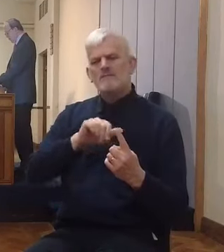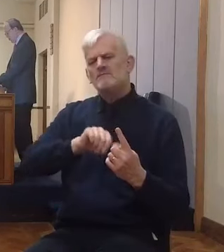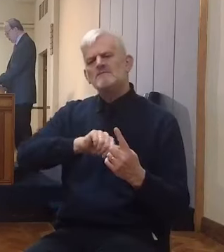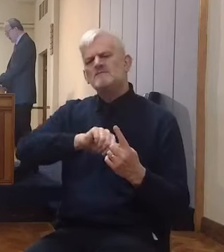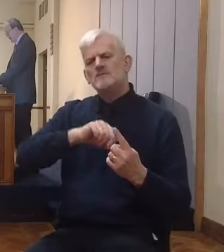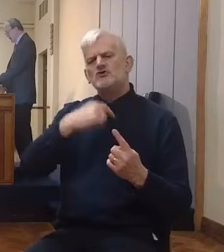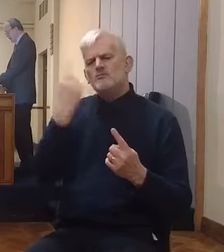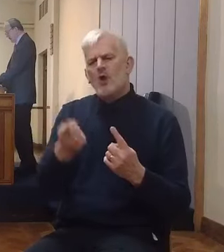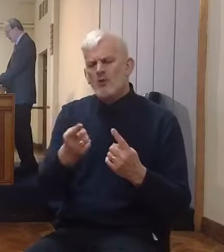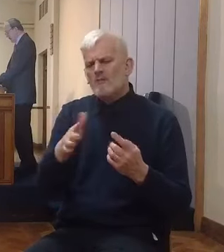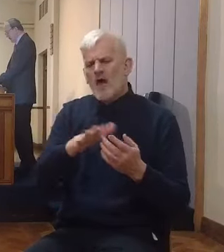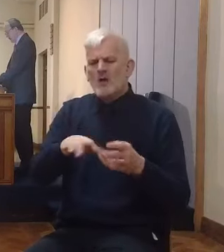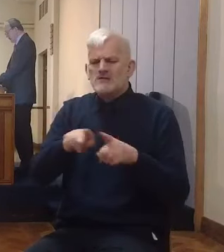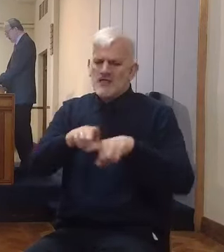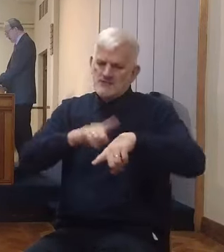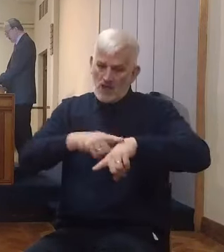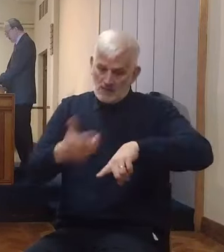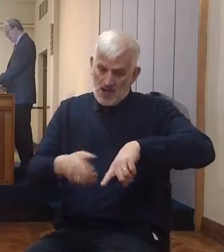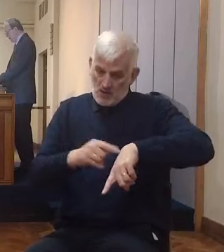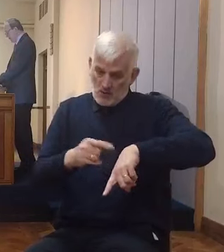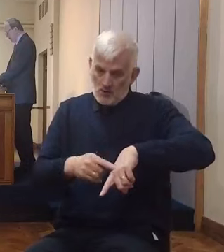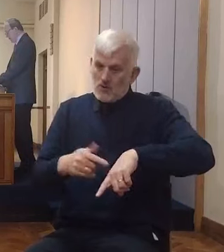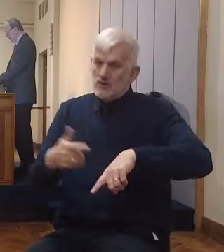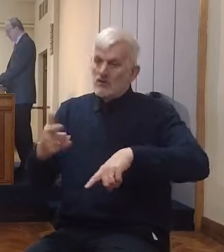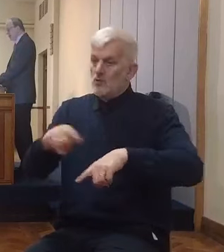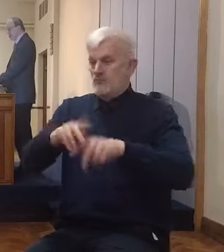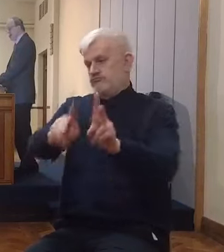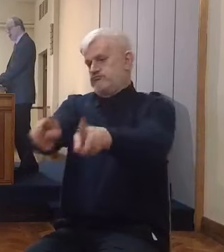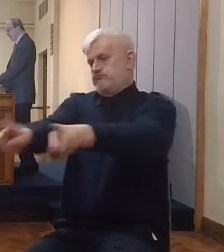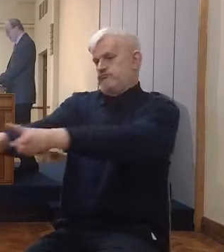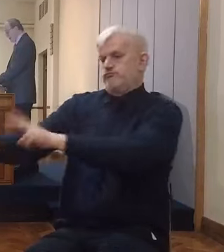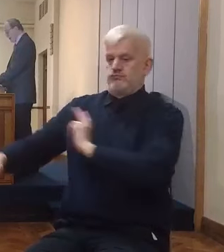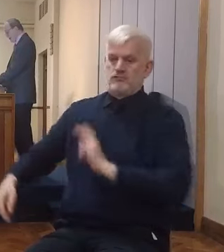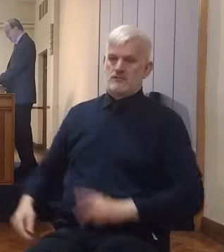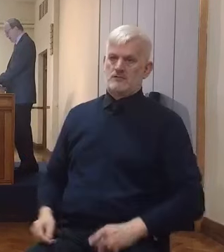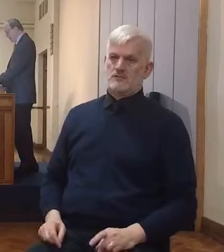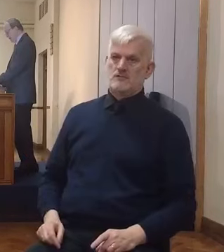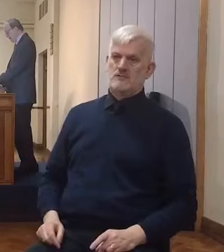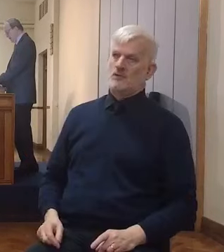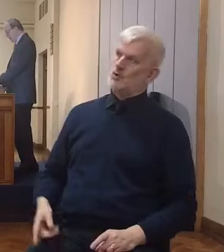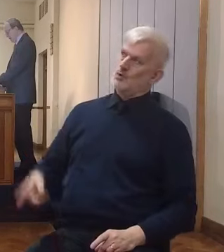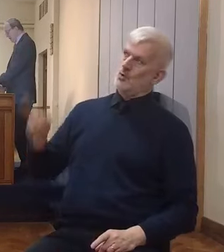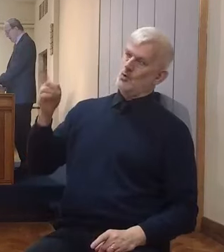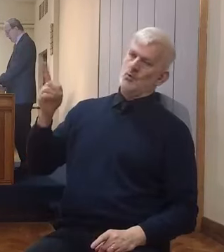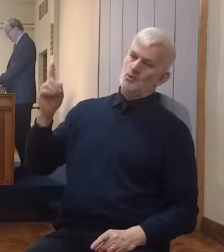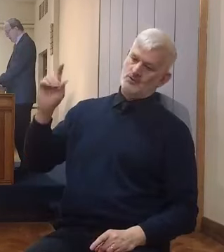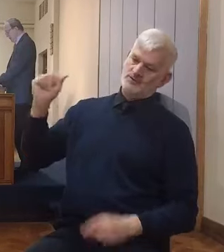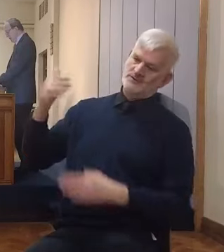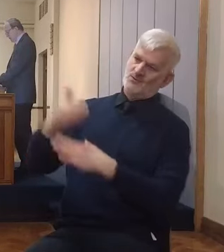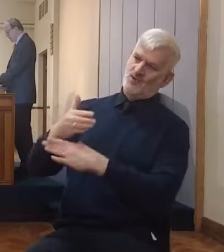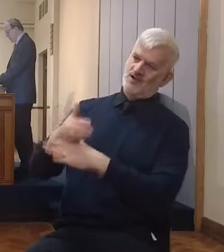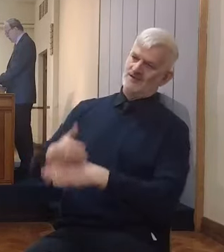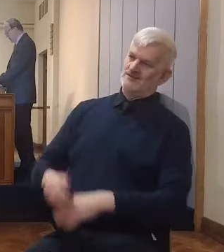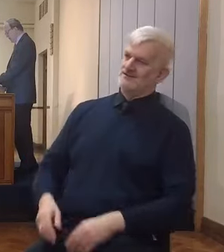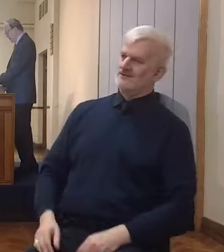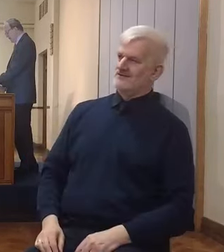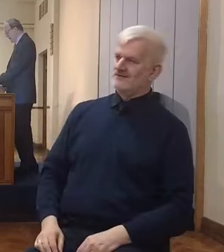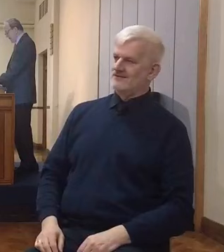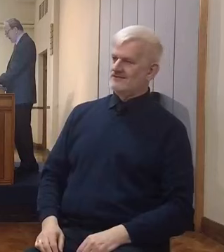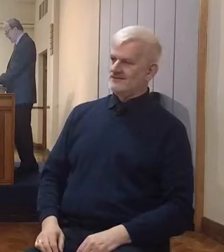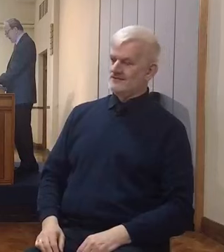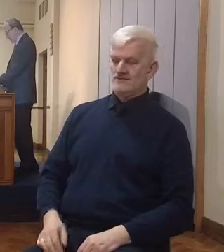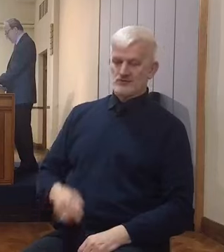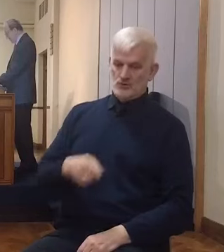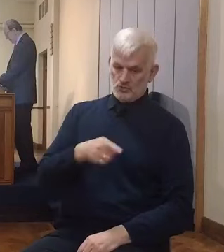up, all slain, before Israel. God is going to do the work. Thou shalt hop their